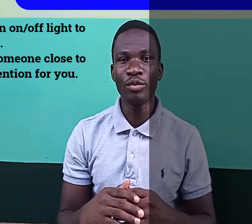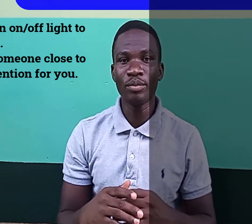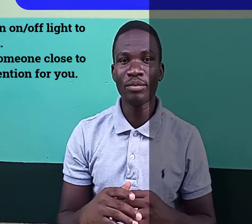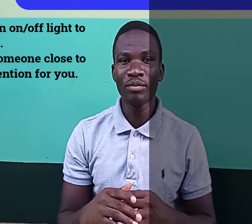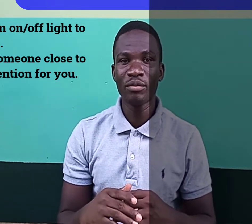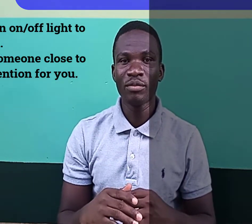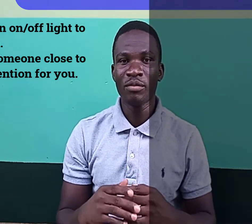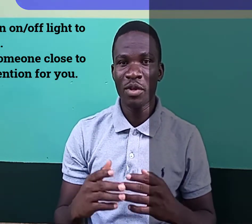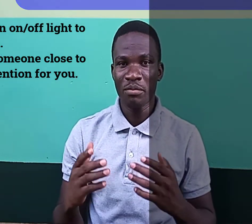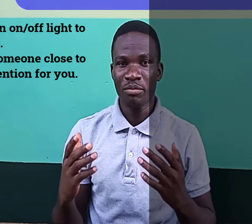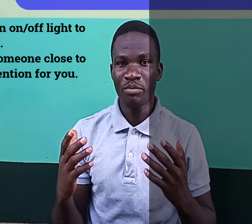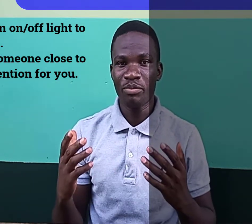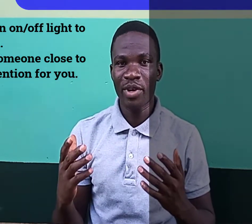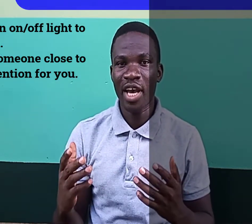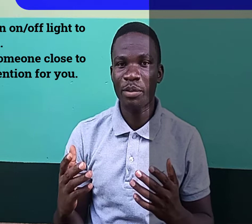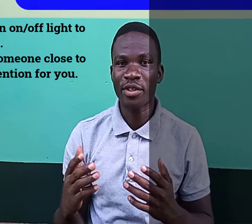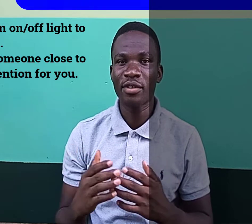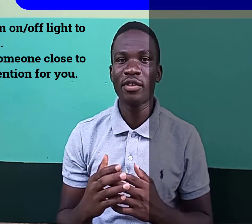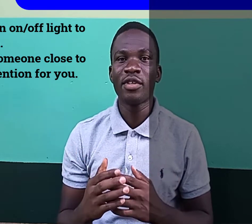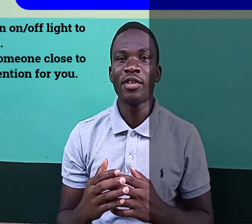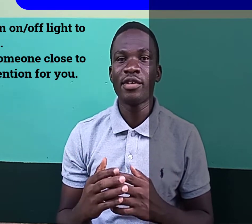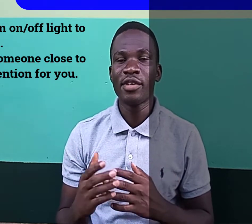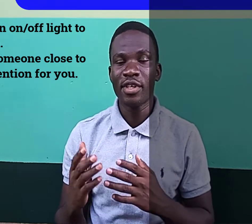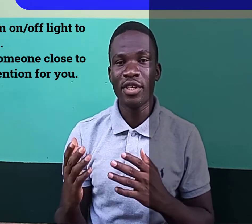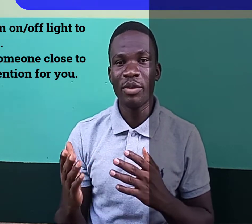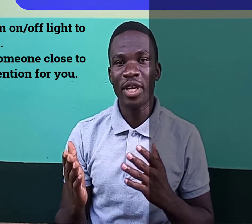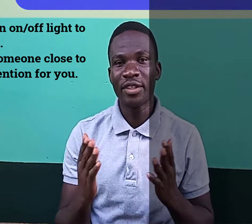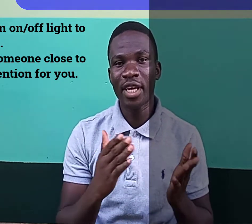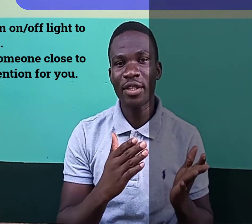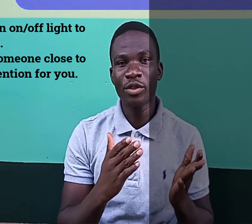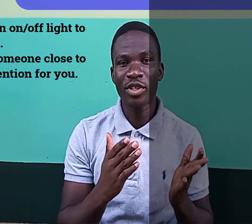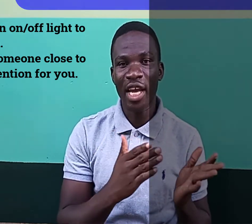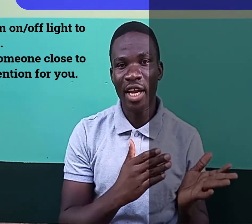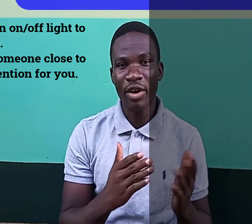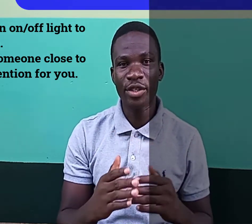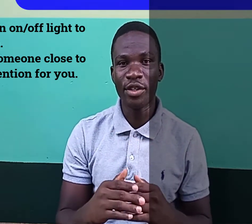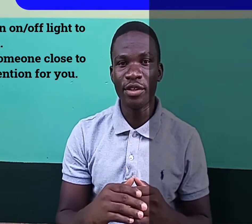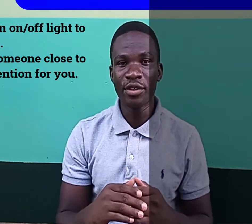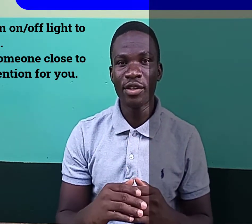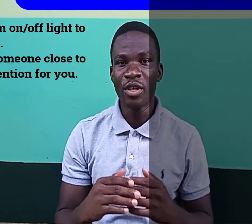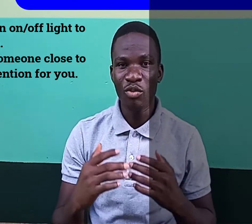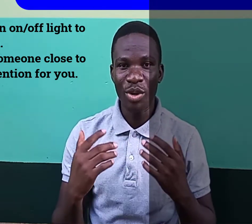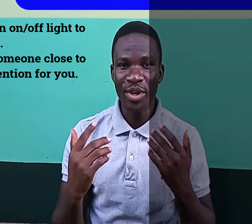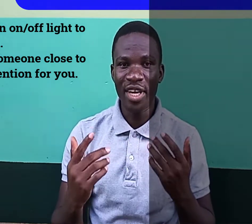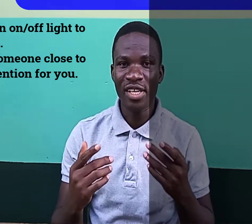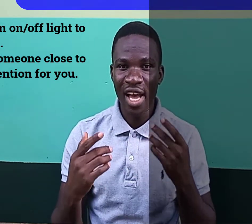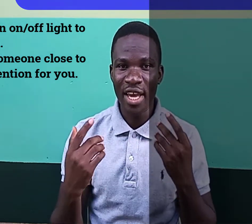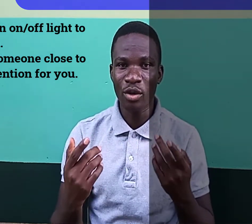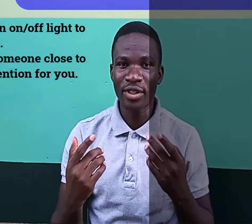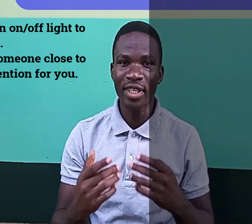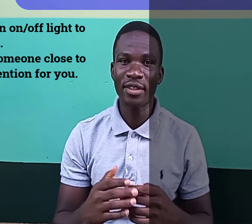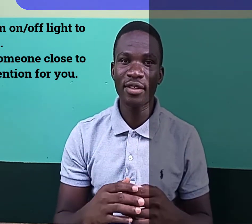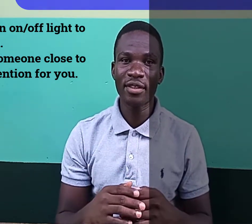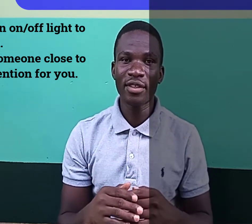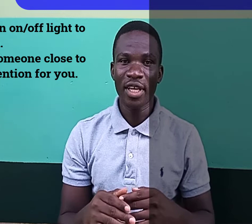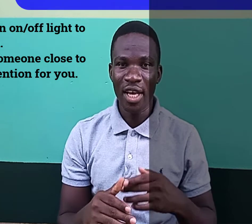room. Perhaps they may turn to that direction when you get the eye contact, and